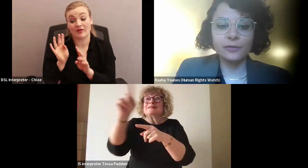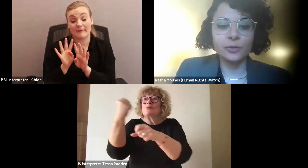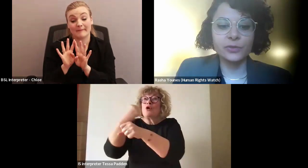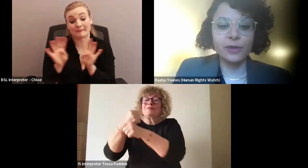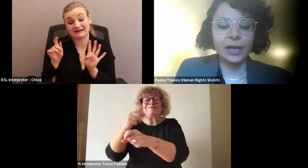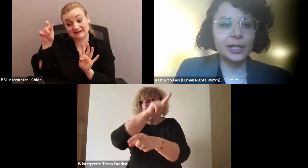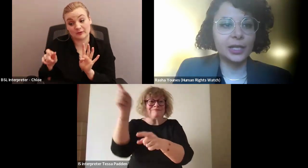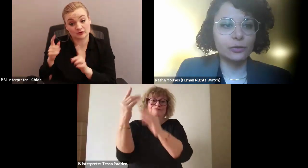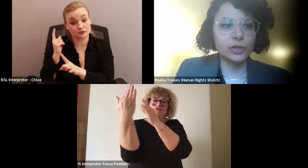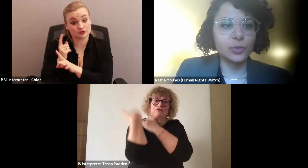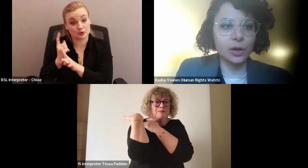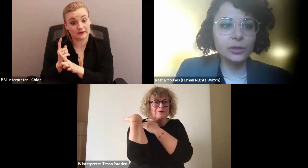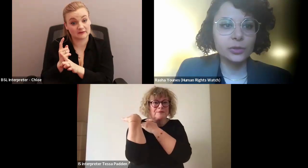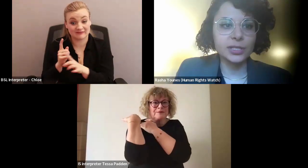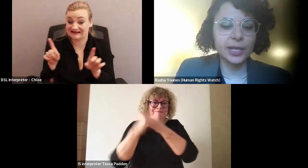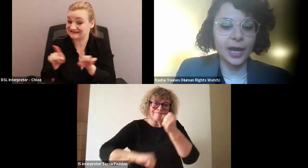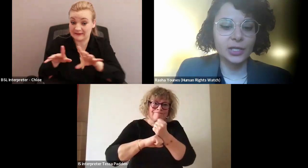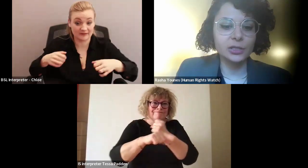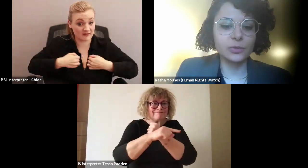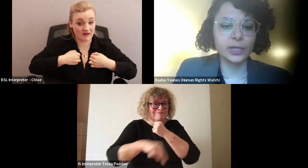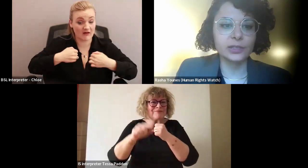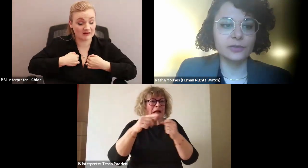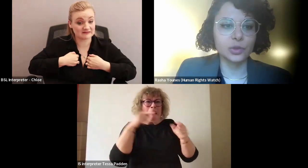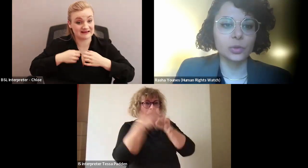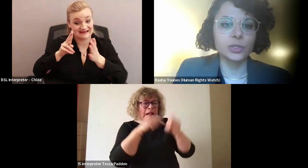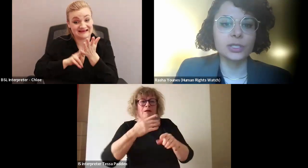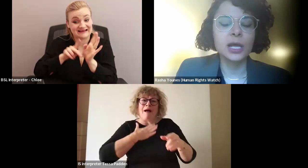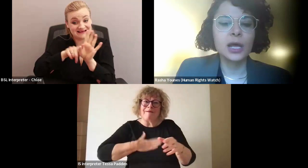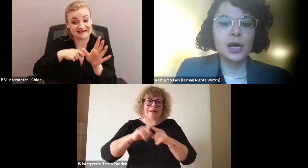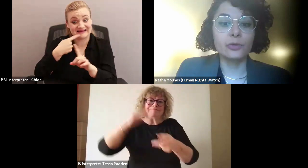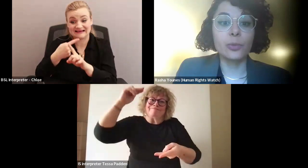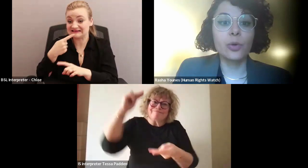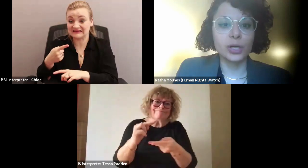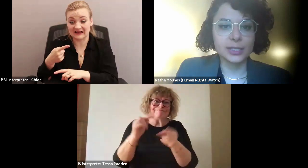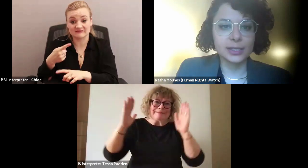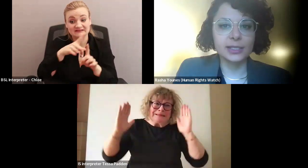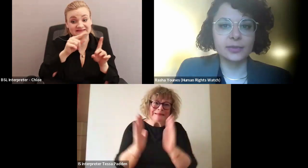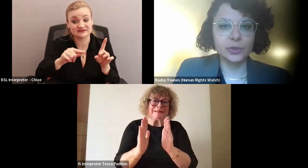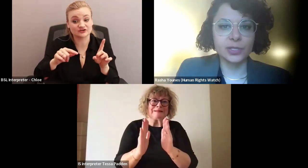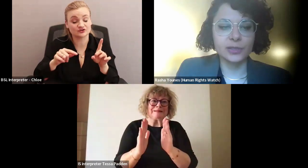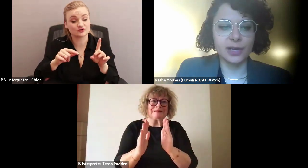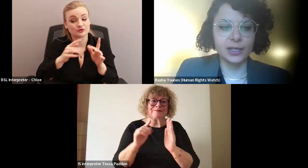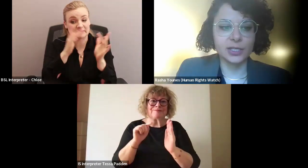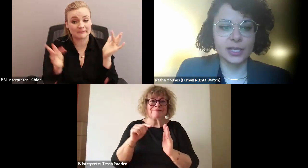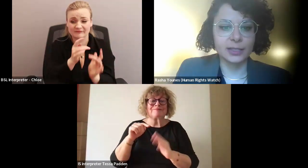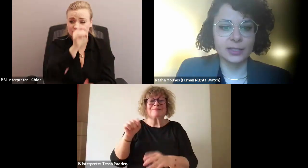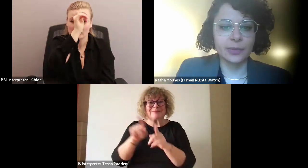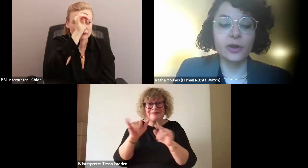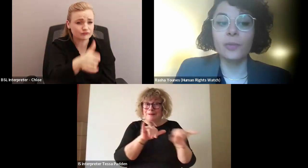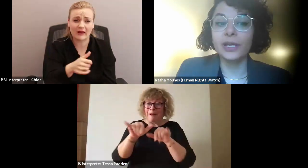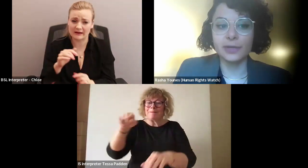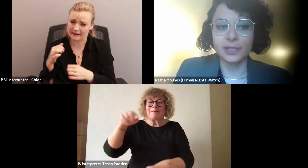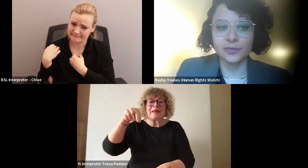digital platforms rarely respond or take action when individuals report these abuses and violations